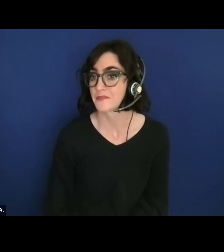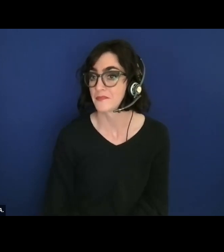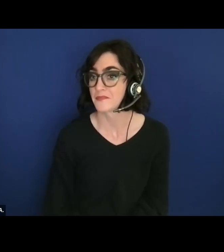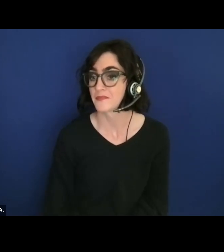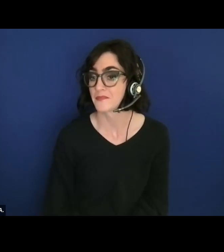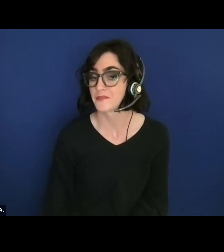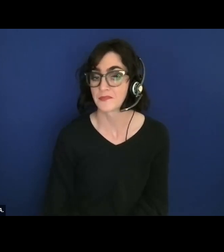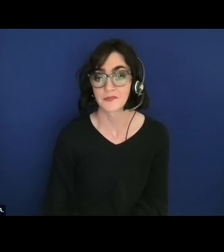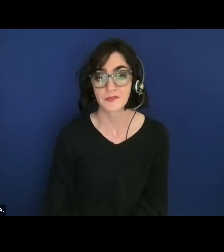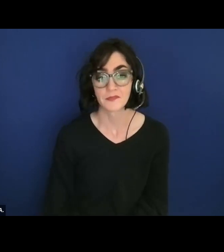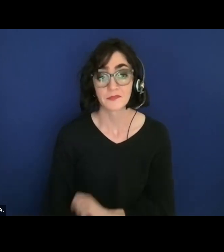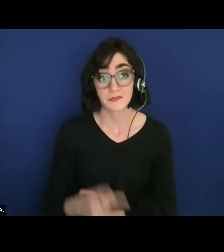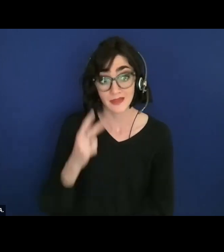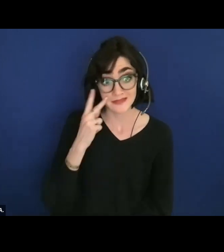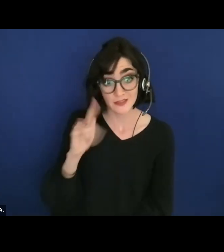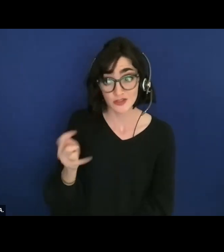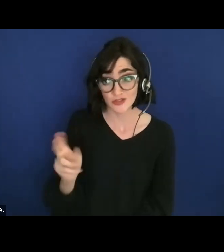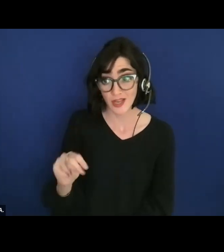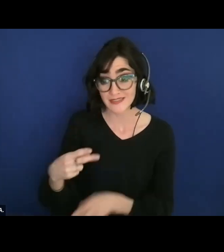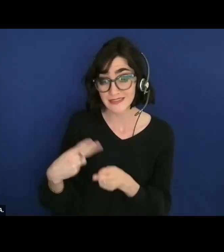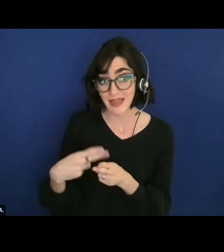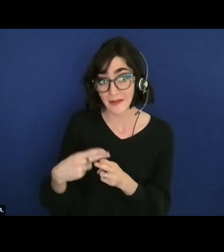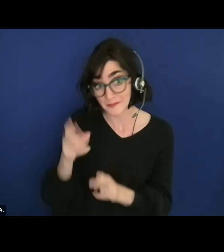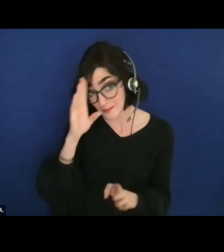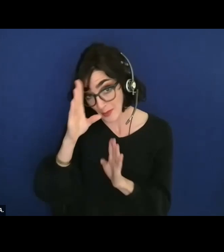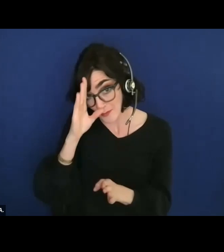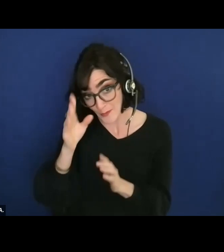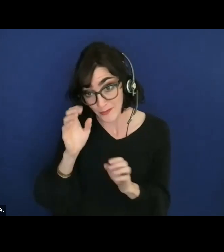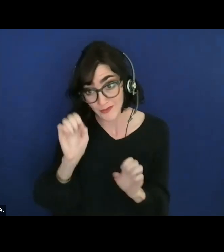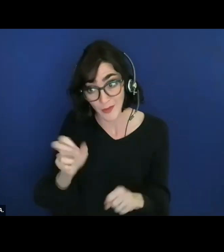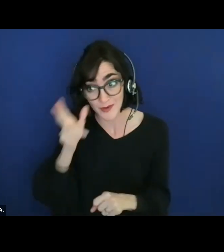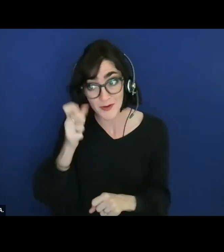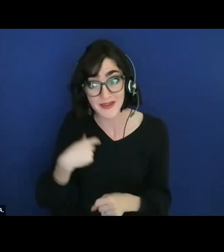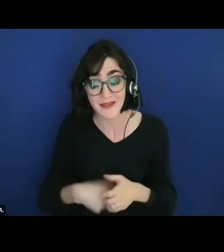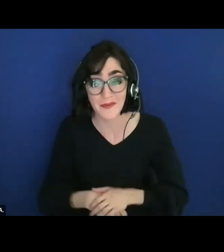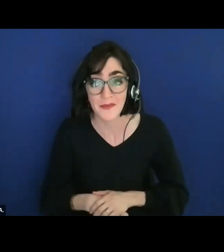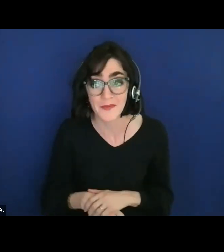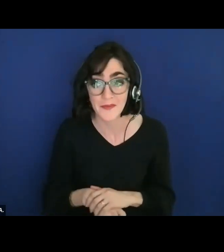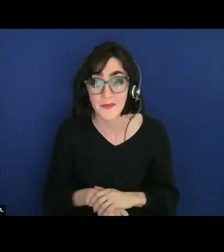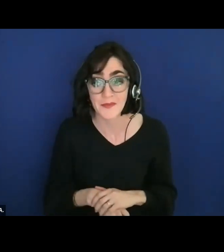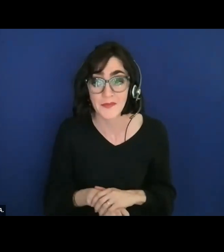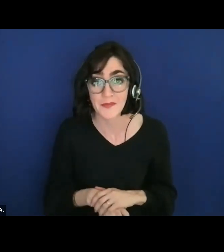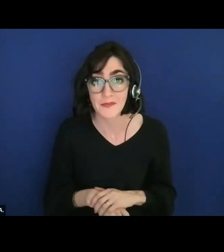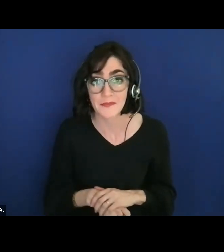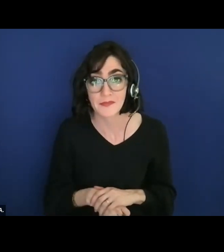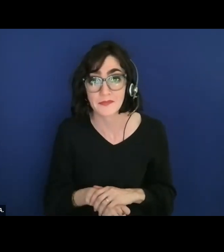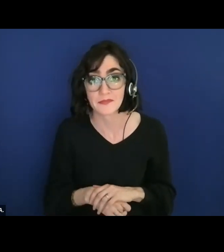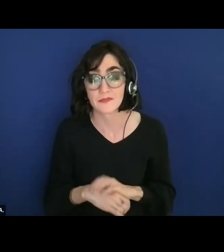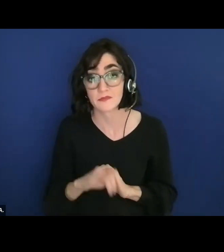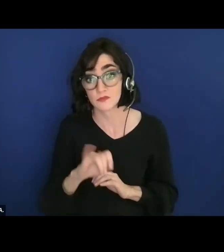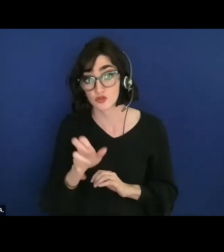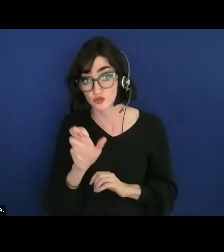Okay, I see Jan on. Jan, do you hear me? Jen